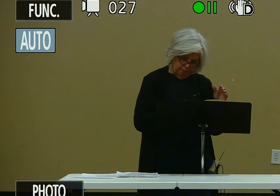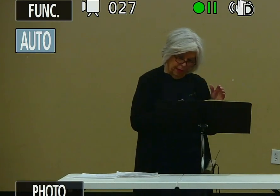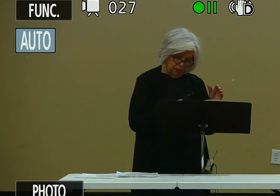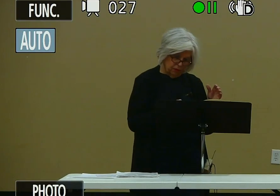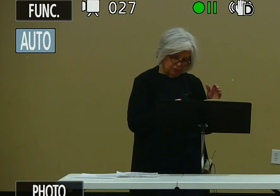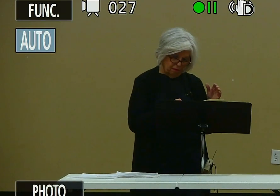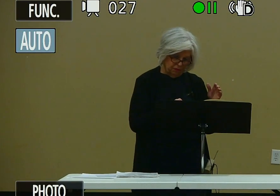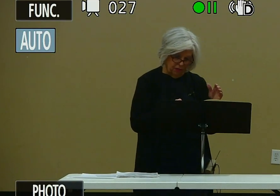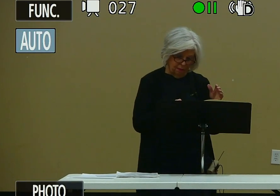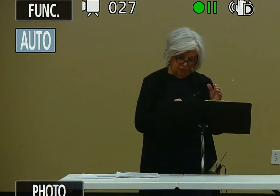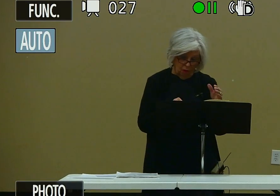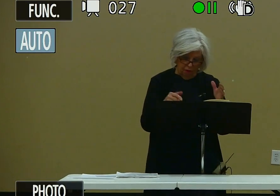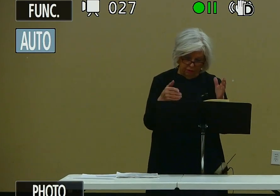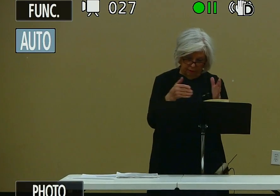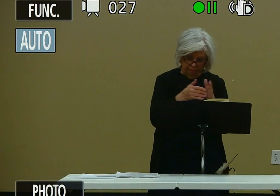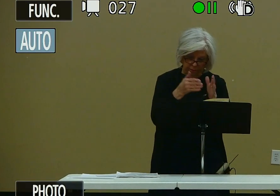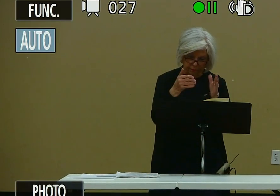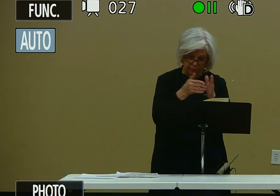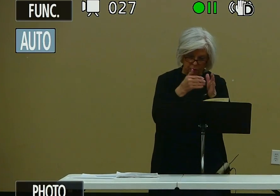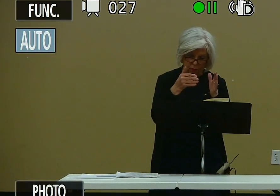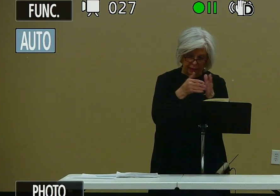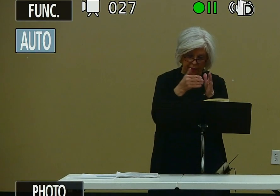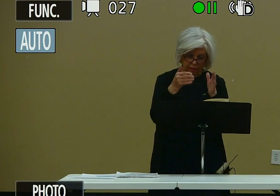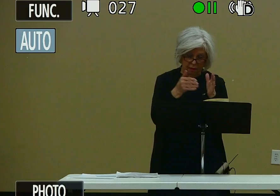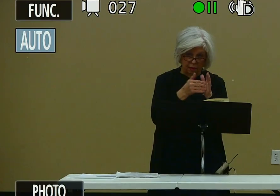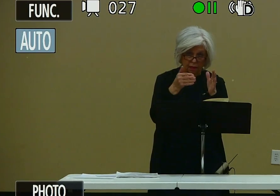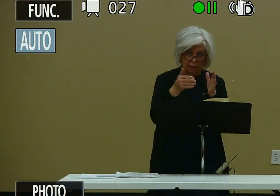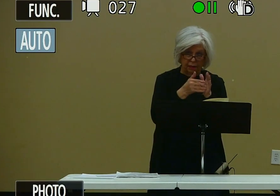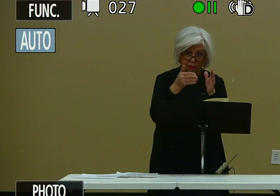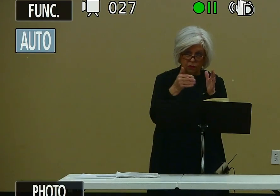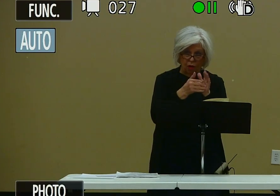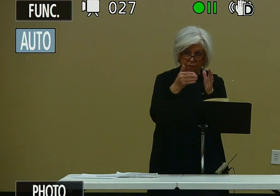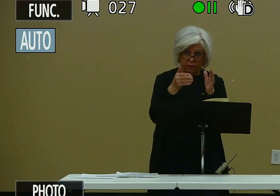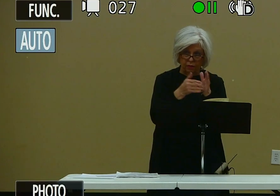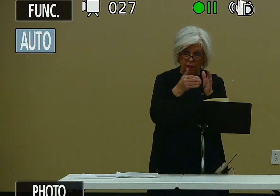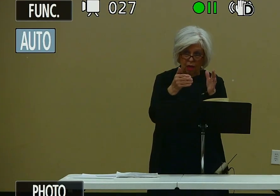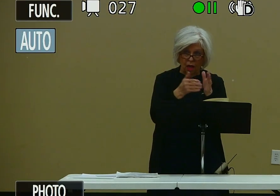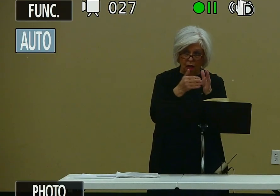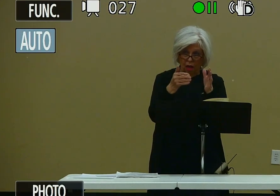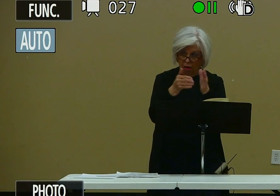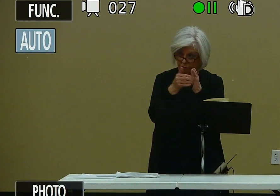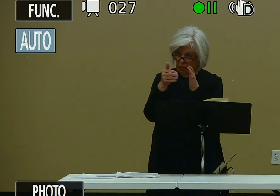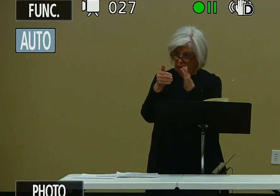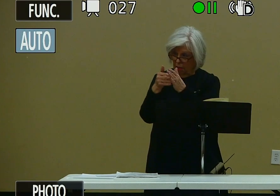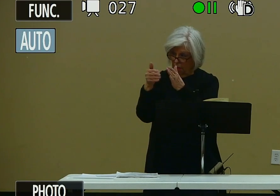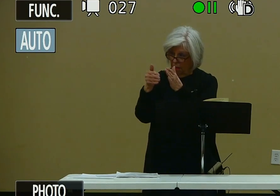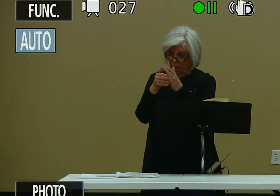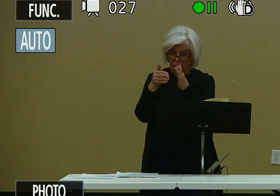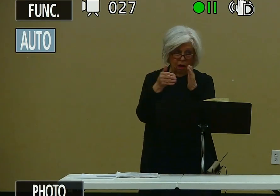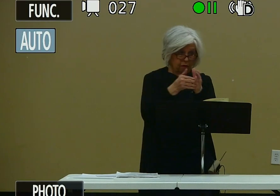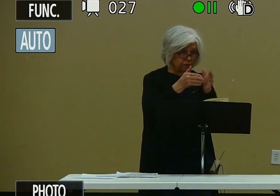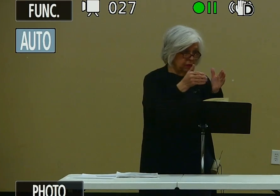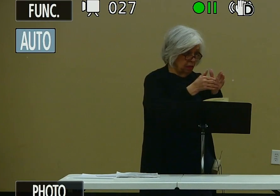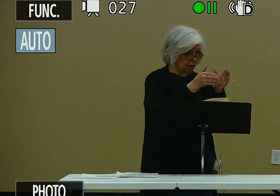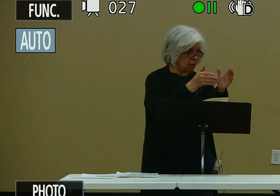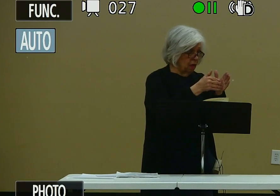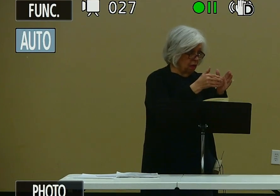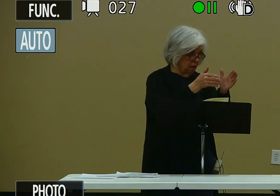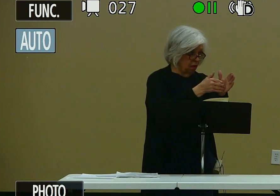Bounce it several times. So often. Do again like this. Often, often, often,